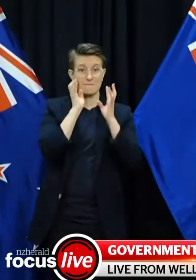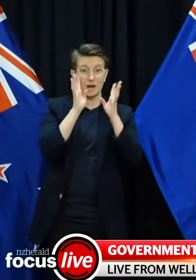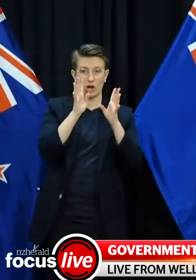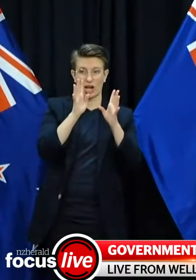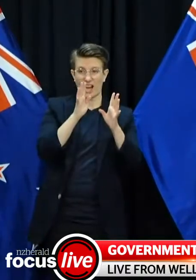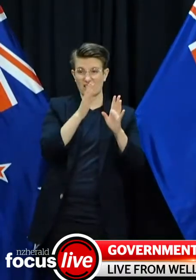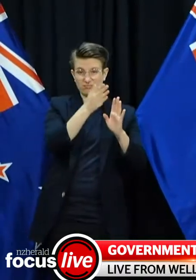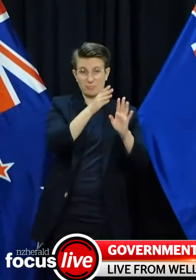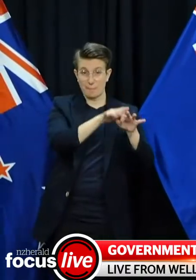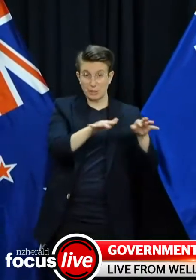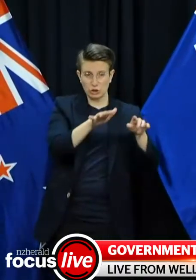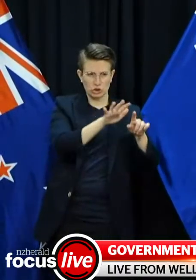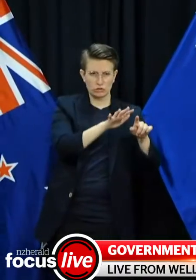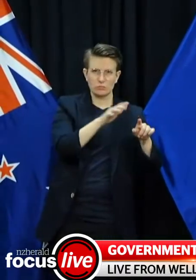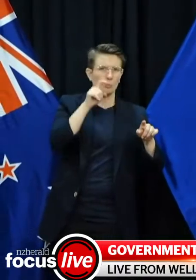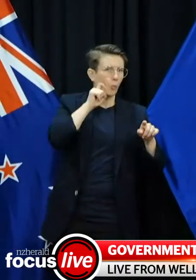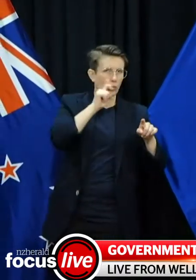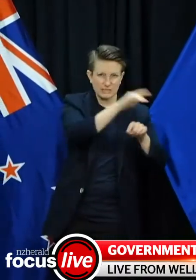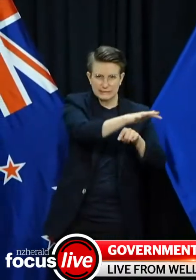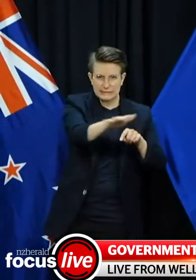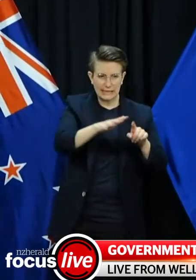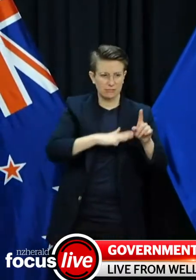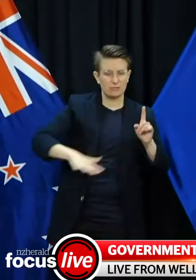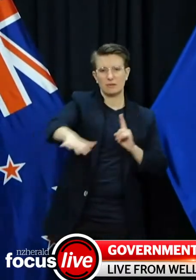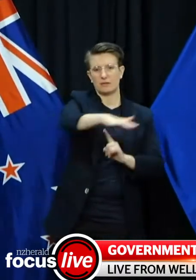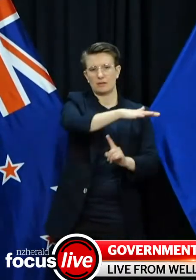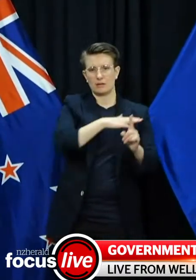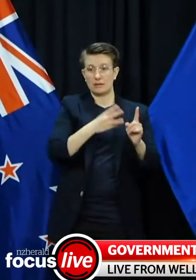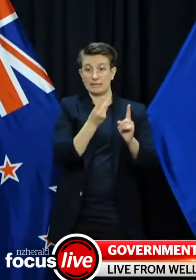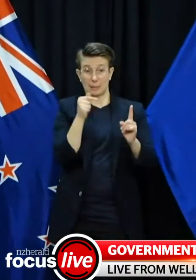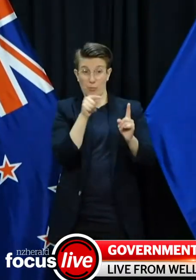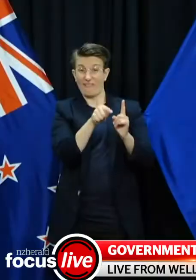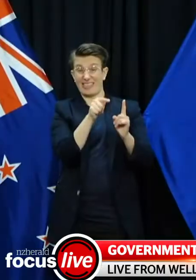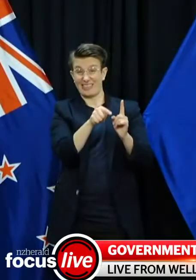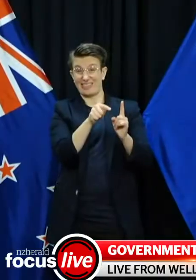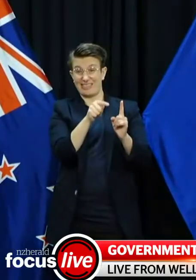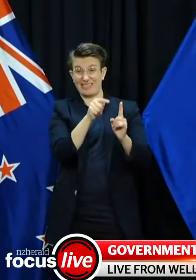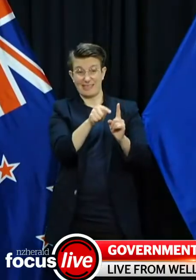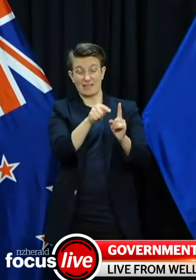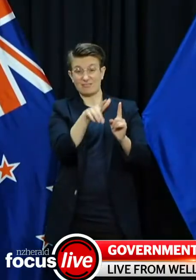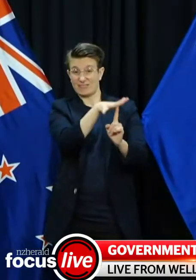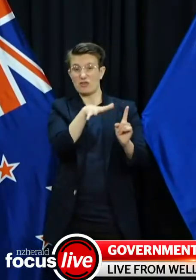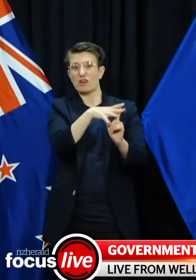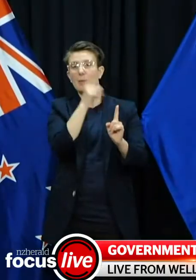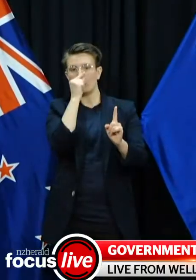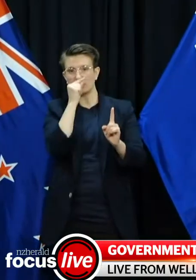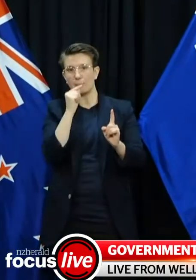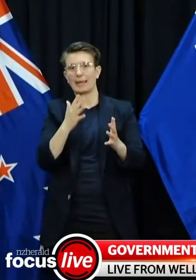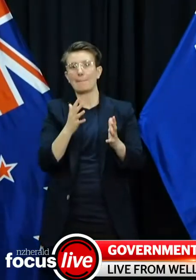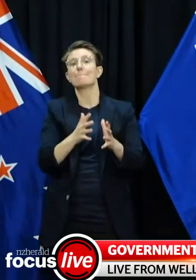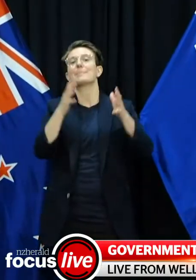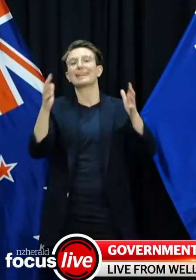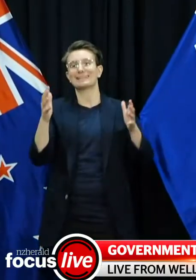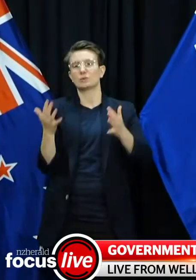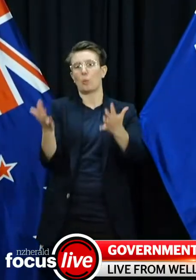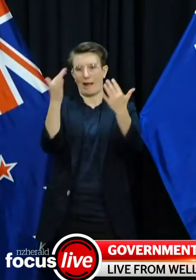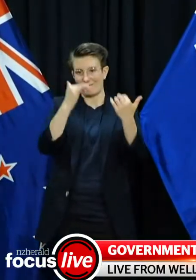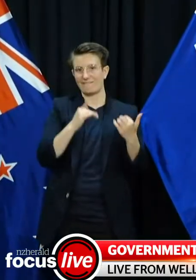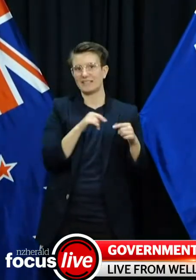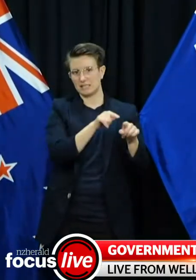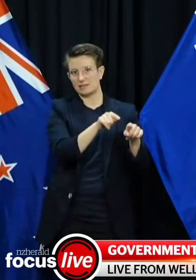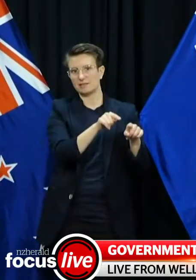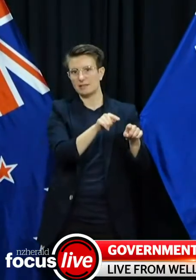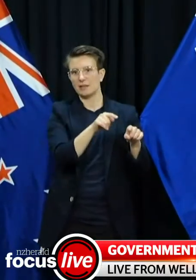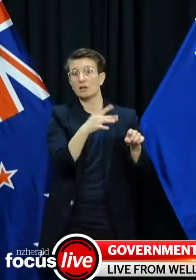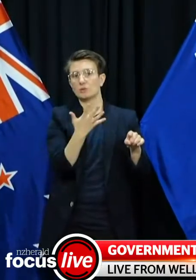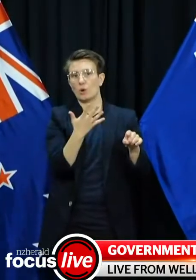one of the places early on that might be subject to some of our biggest waves in New Zealand. So it's not outside our